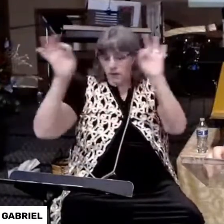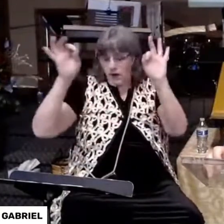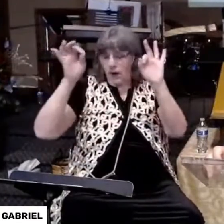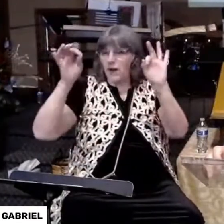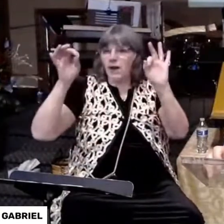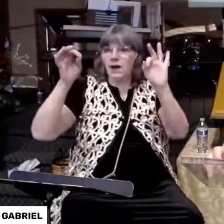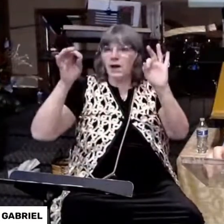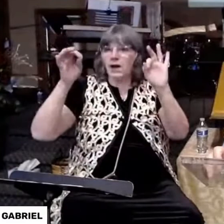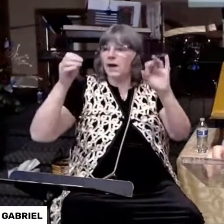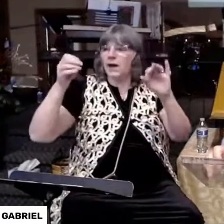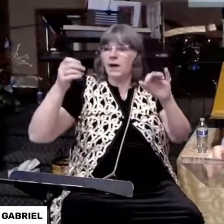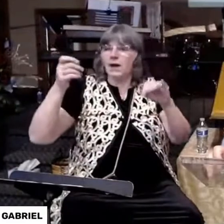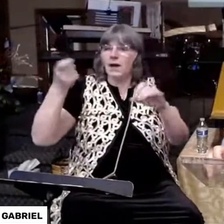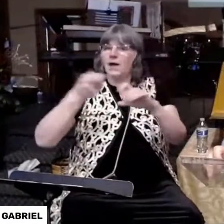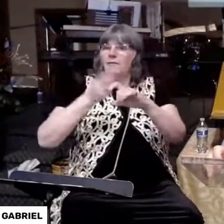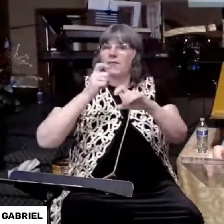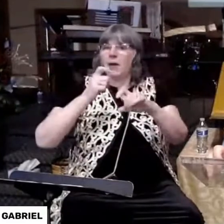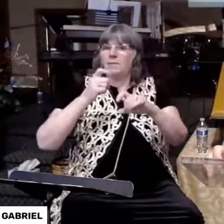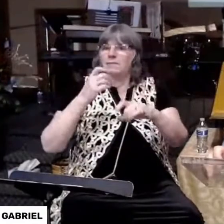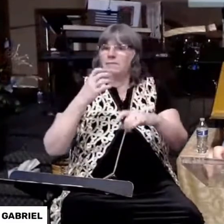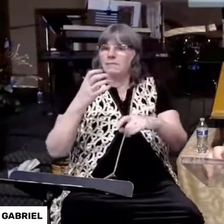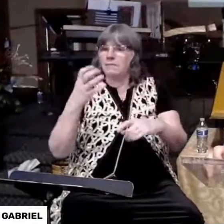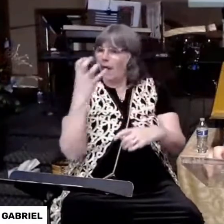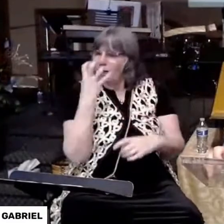Folks, let's be free.